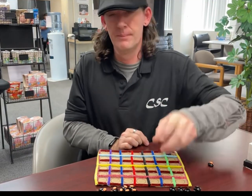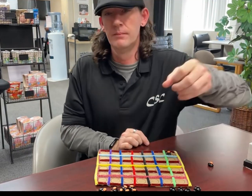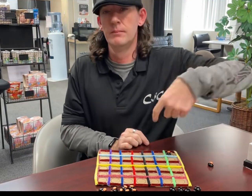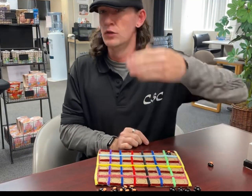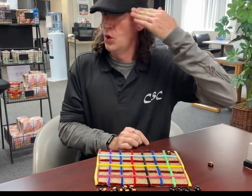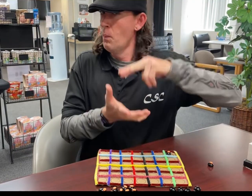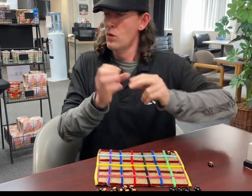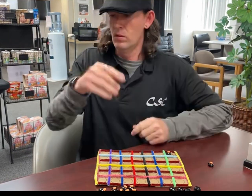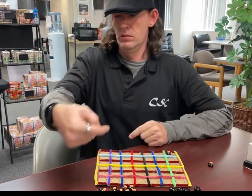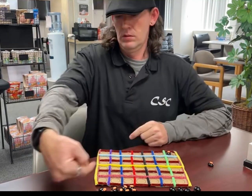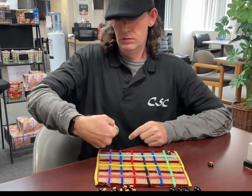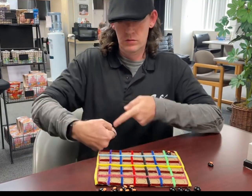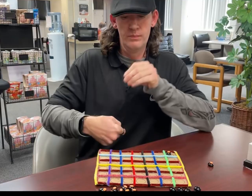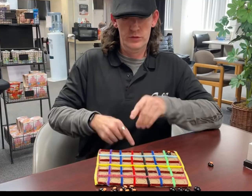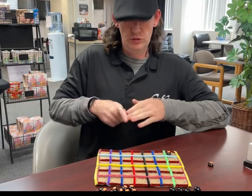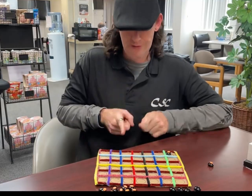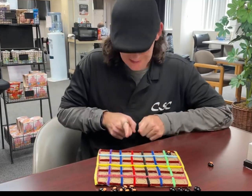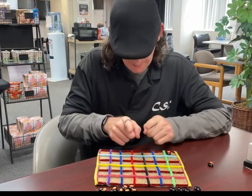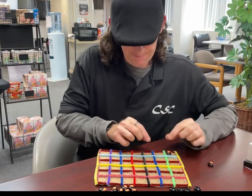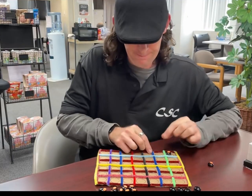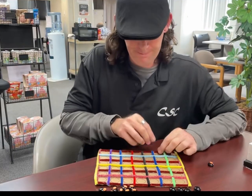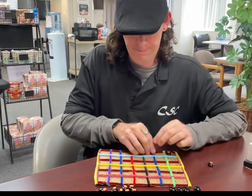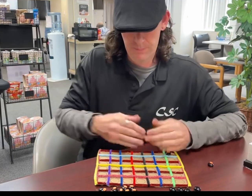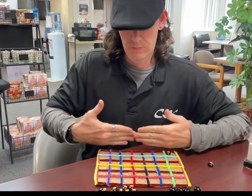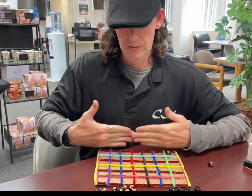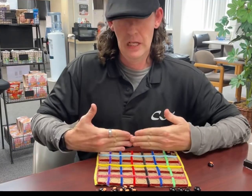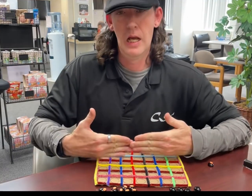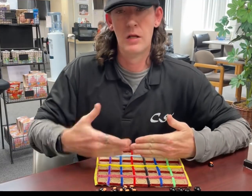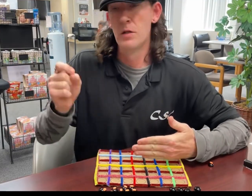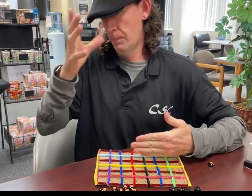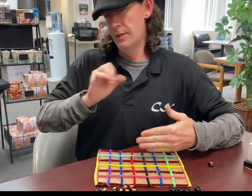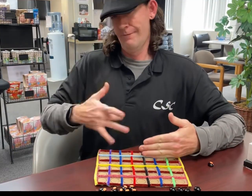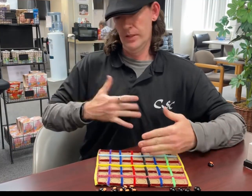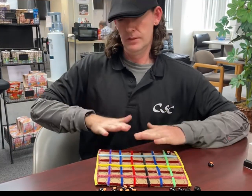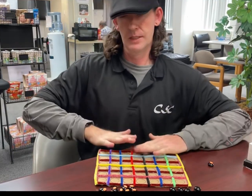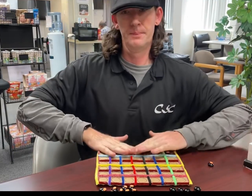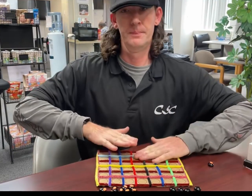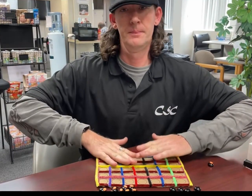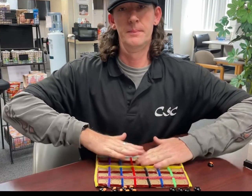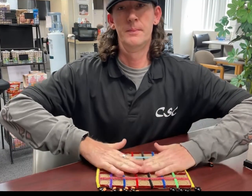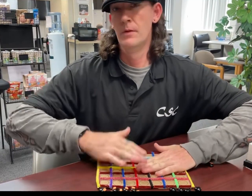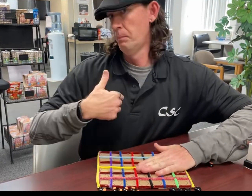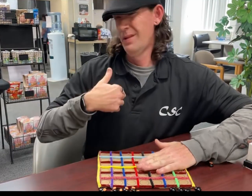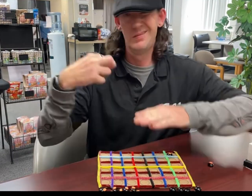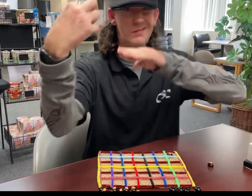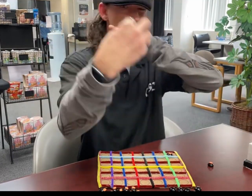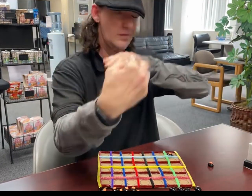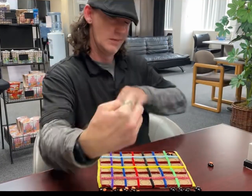my fuzzy top piece, and then I understand that it's going to come down the columns and build upwards, so I can feel